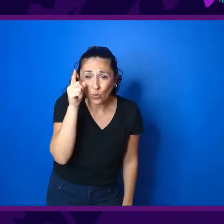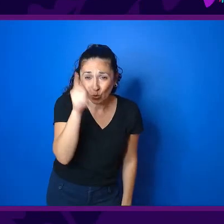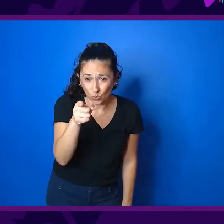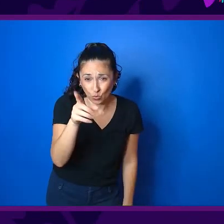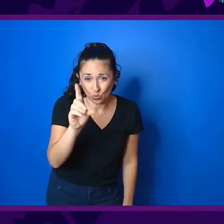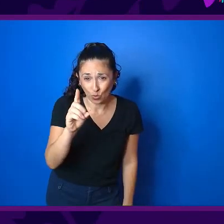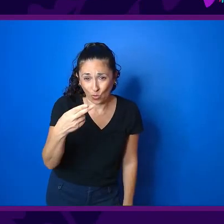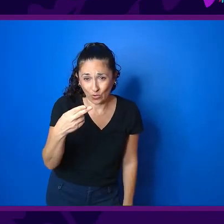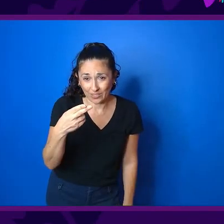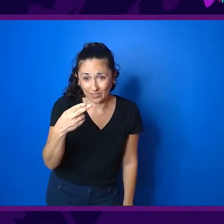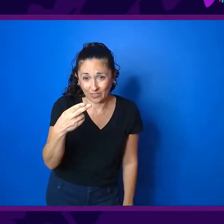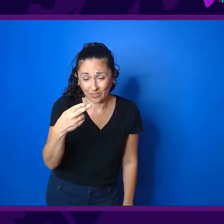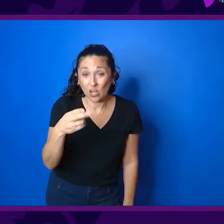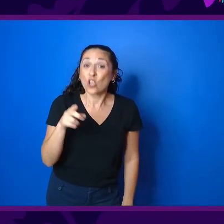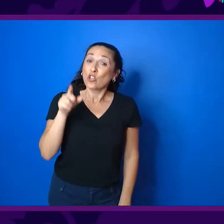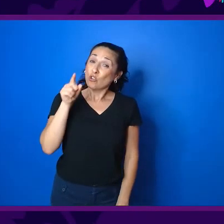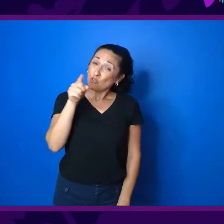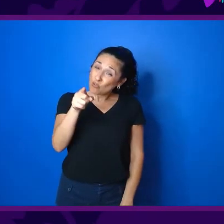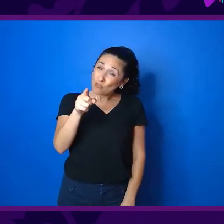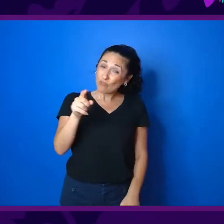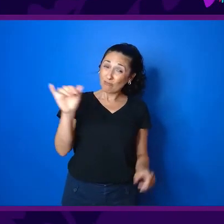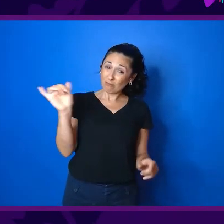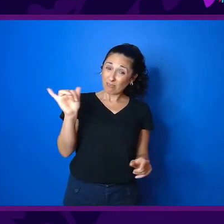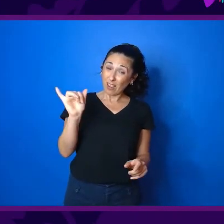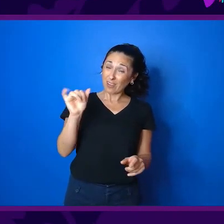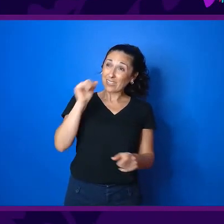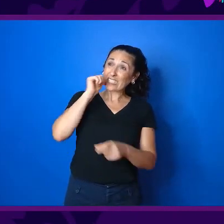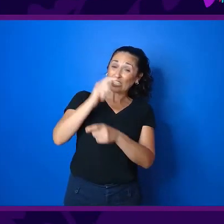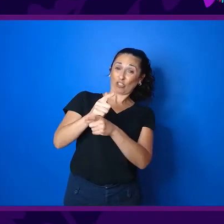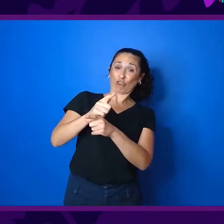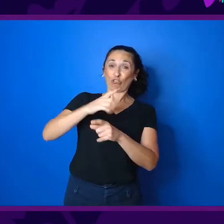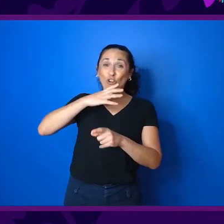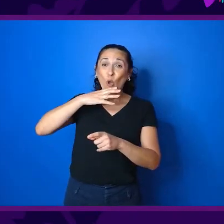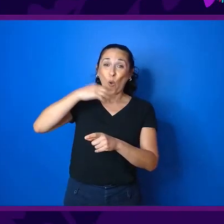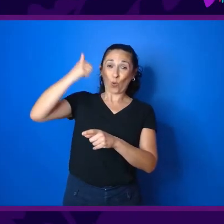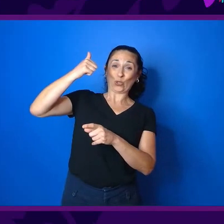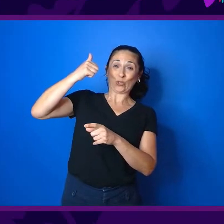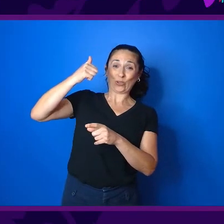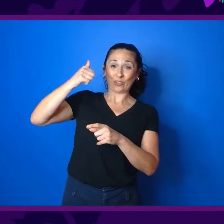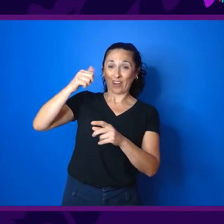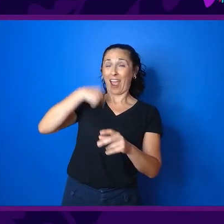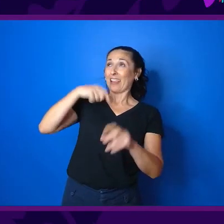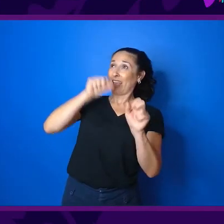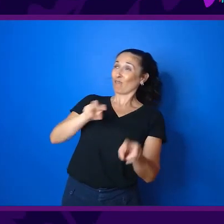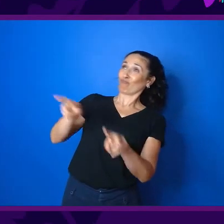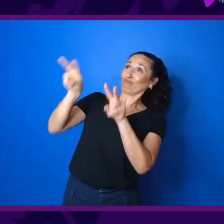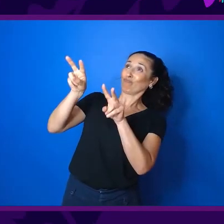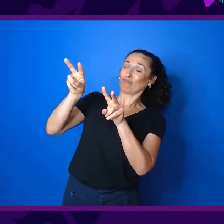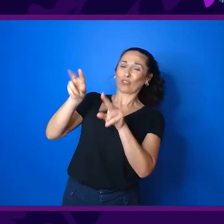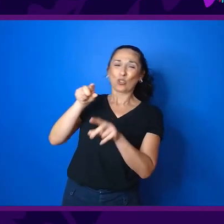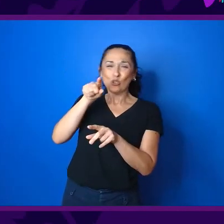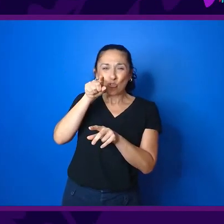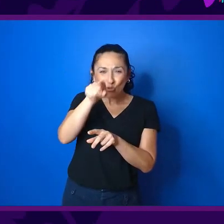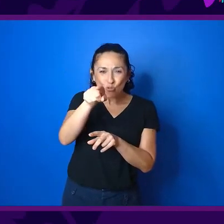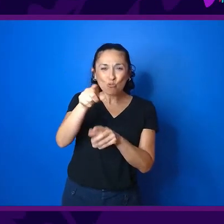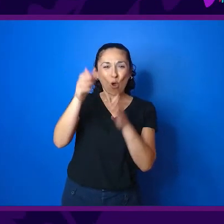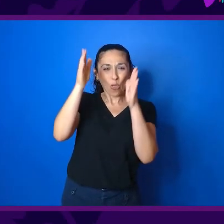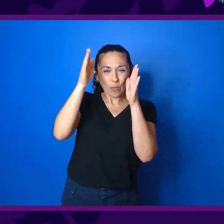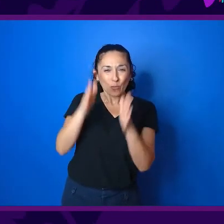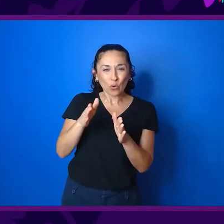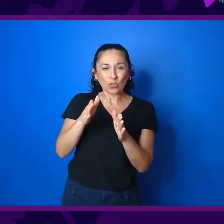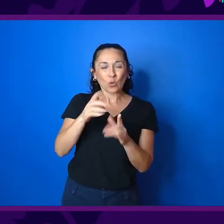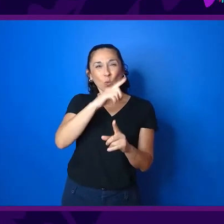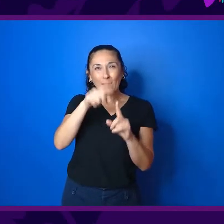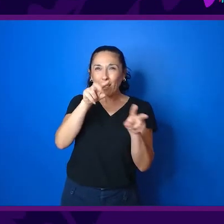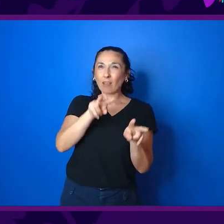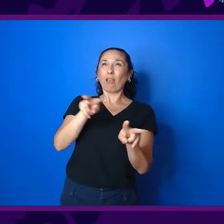having like a sister elder in front of you, where you can watch. You are the person that when I look to, my North